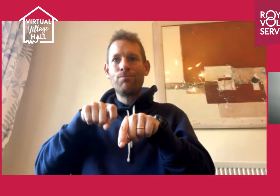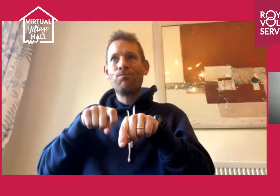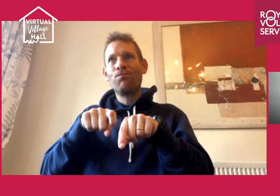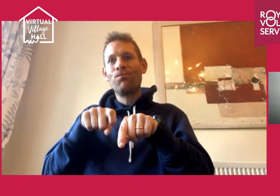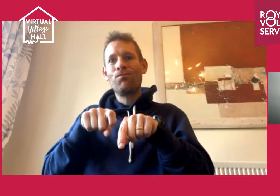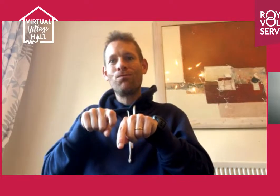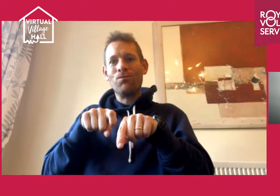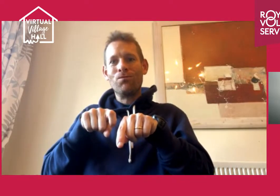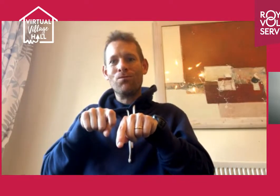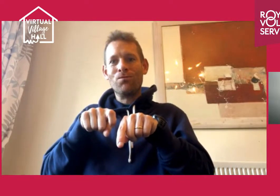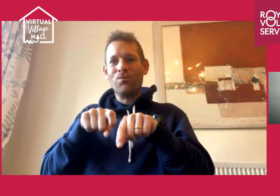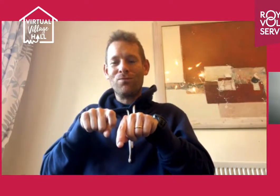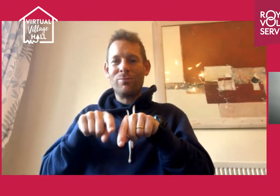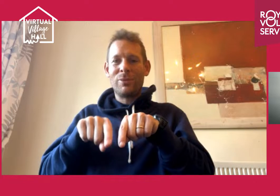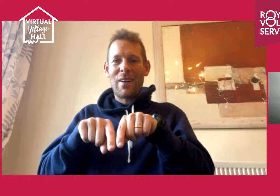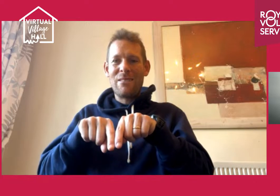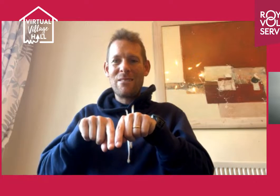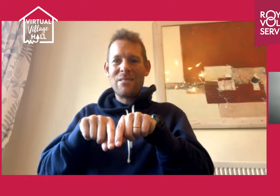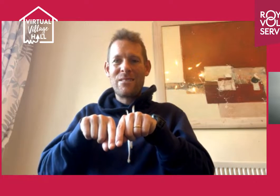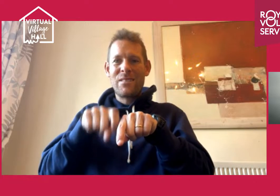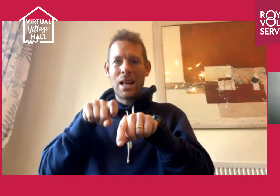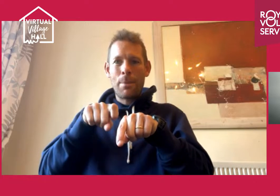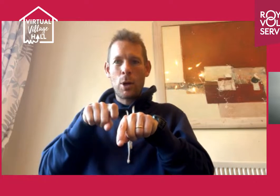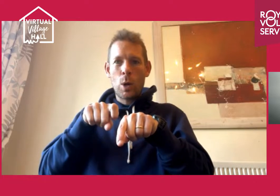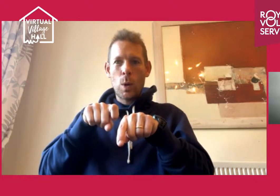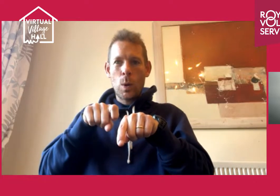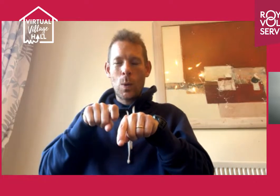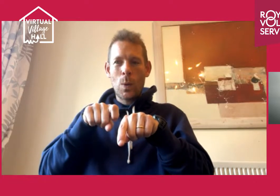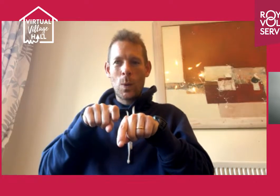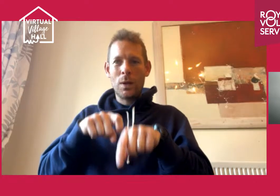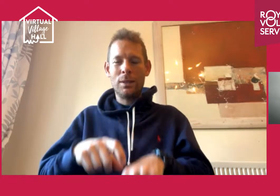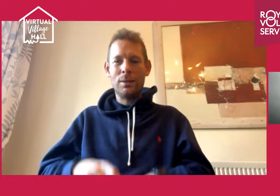Yeah, so one leg's always kind of up and they're standing on one foot.